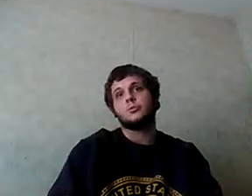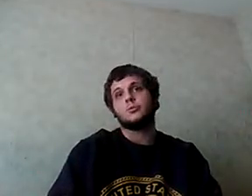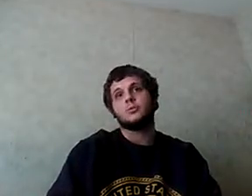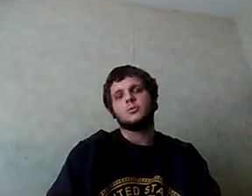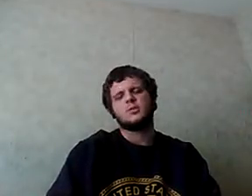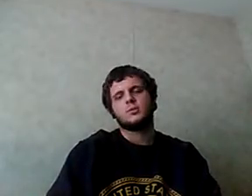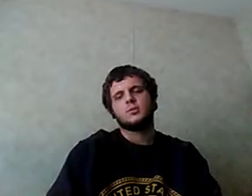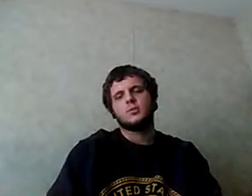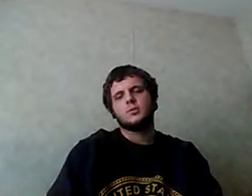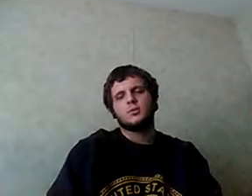scimitars.